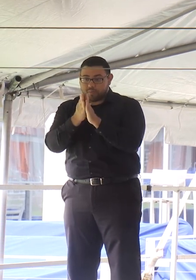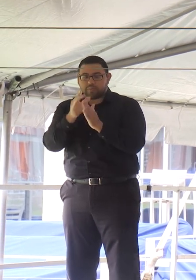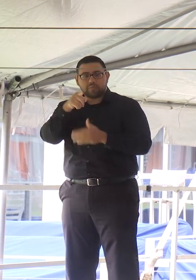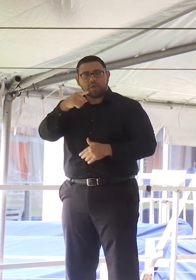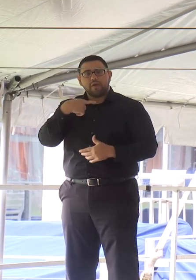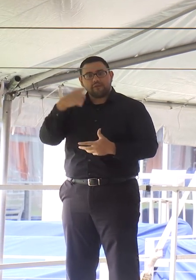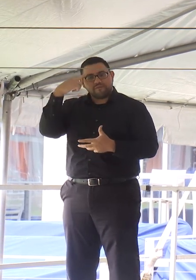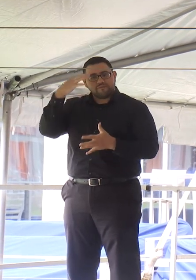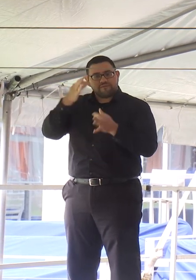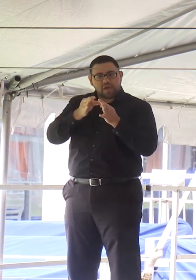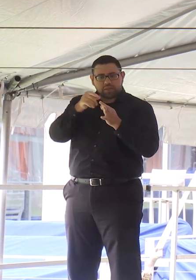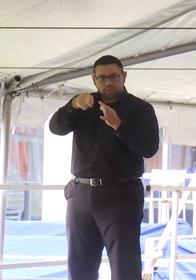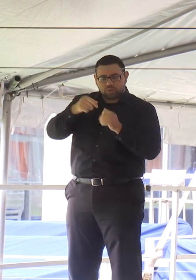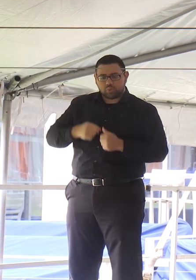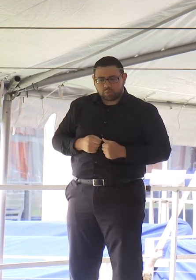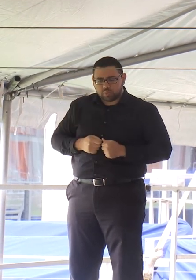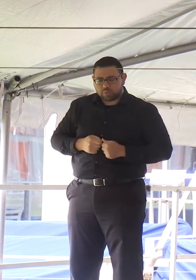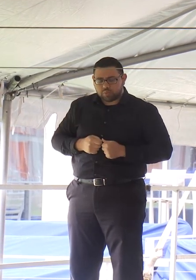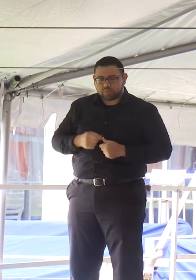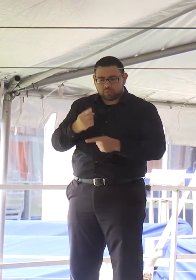have faith in you, right?